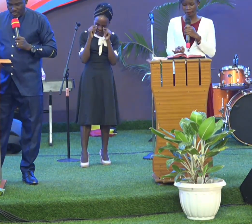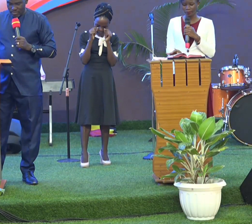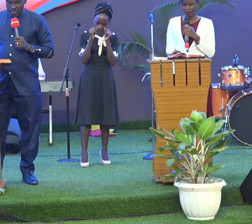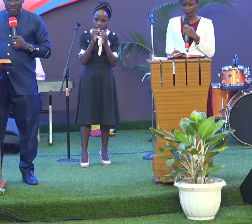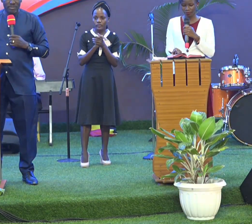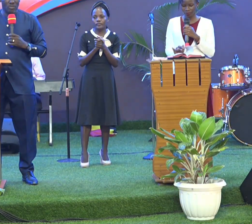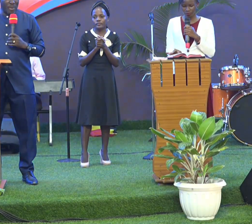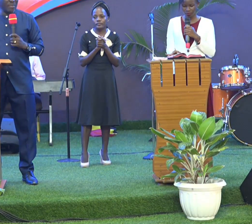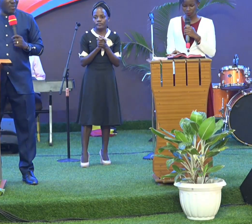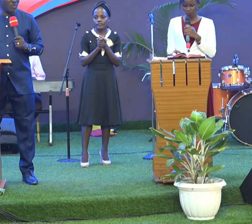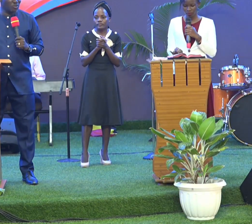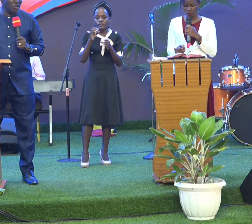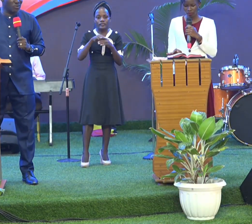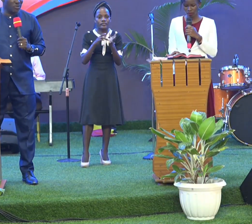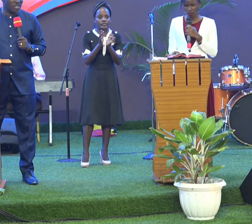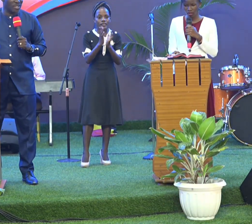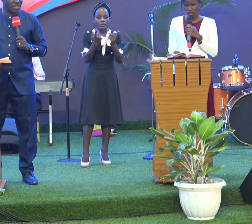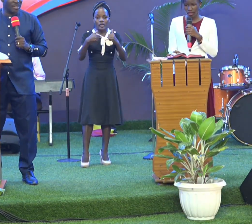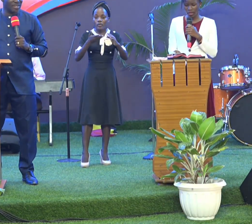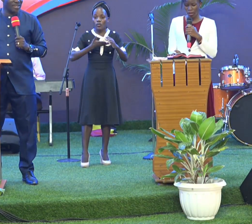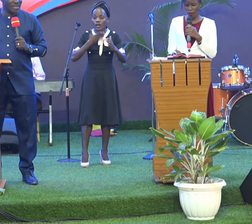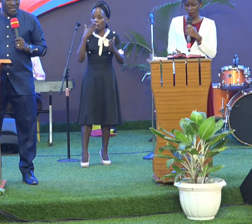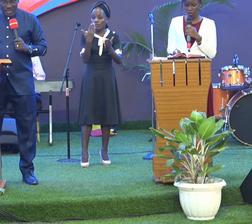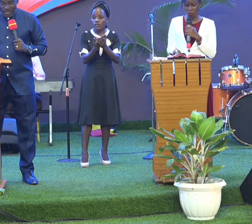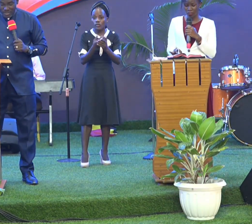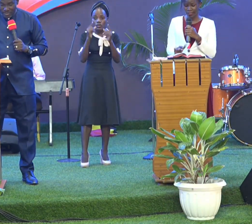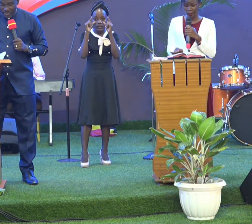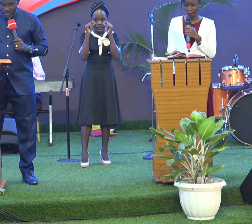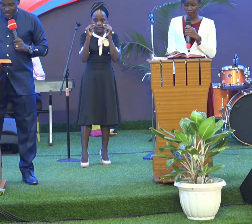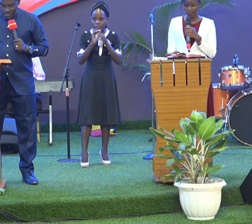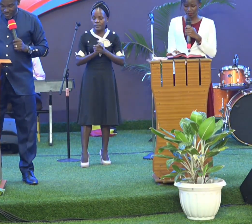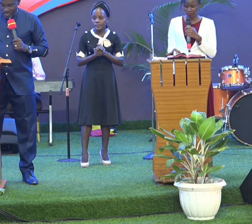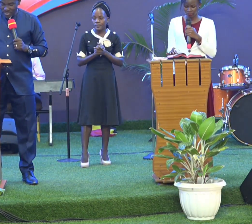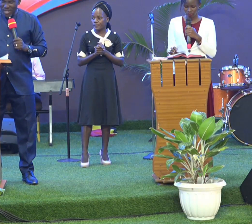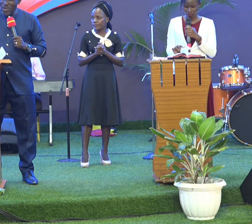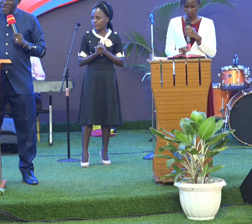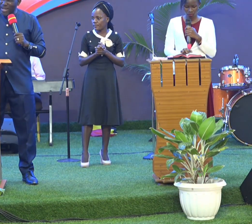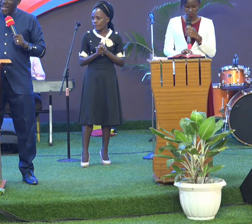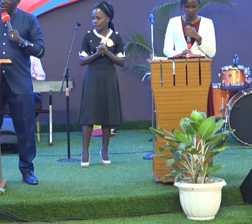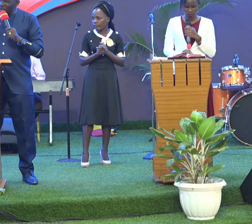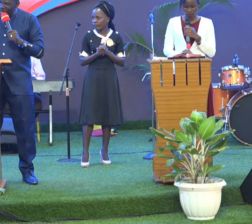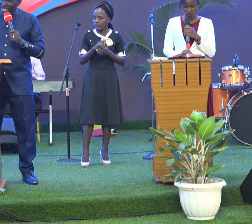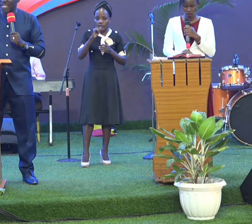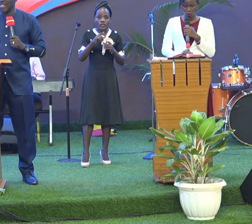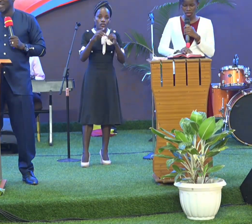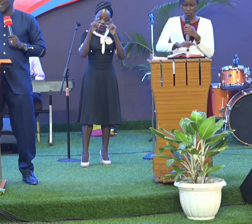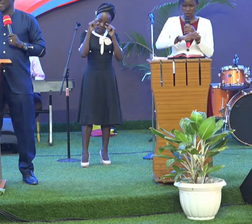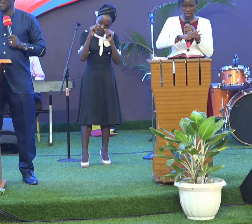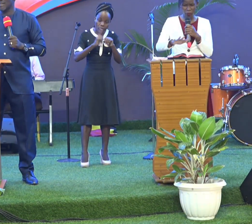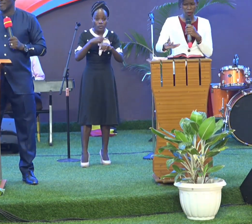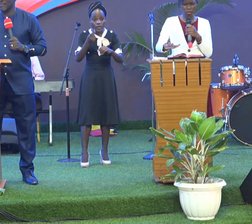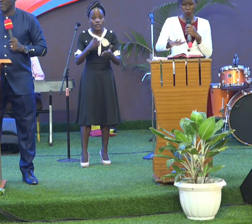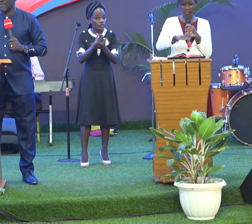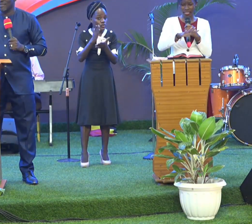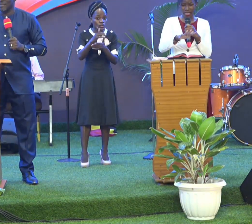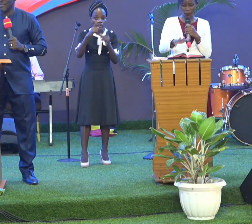sleep. Mu Bible mulimu otulo tulungi. In the Bible there is good sleep. Ne webakanga webase. When you